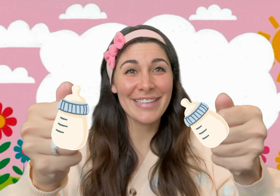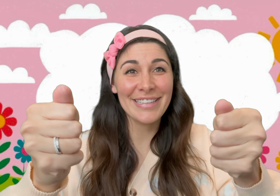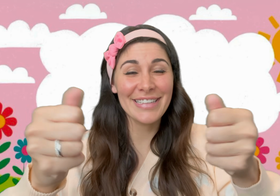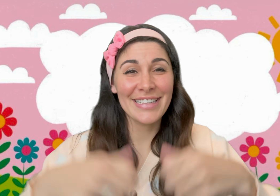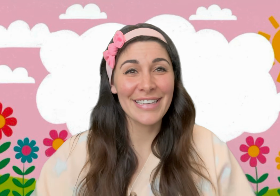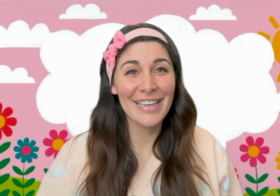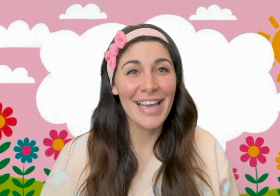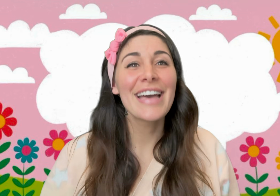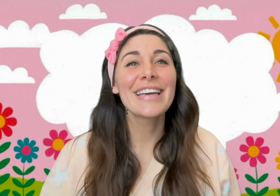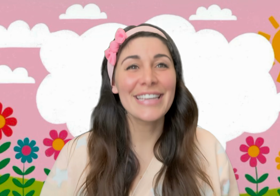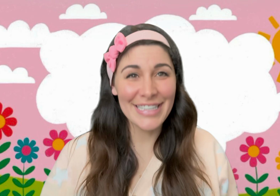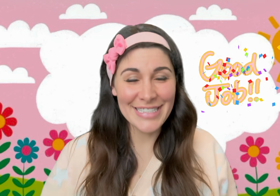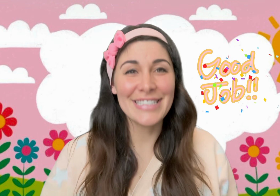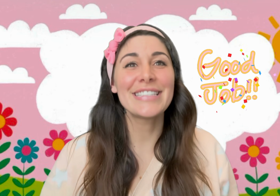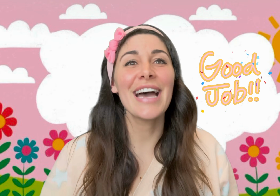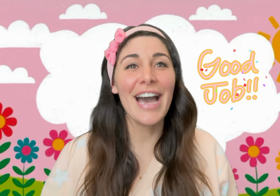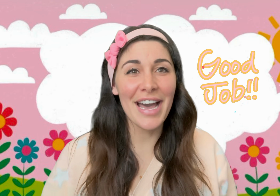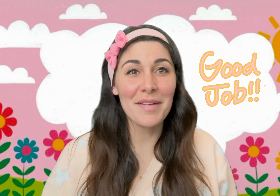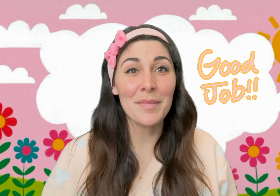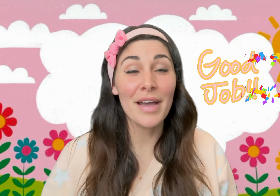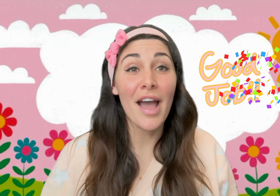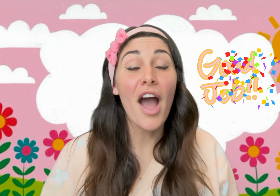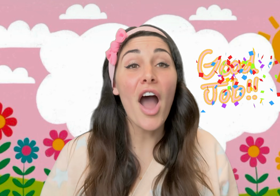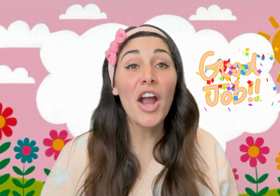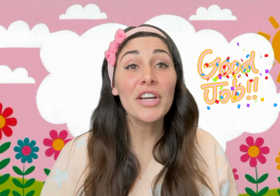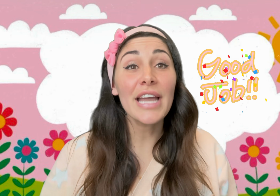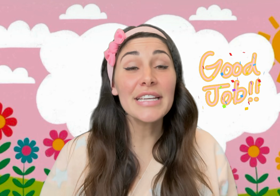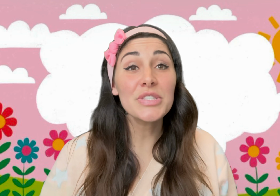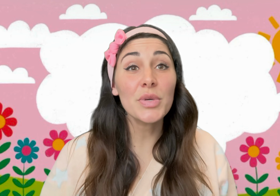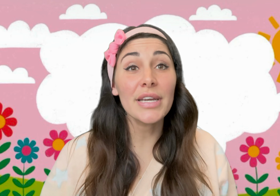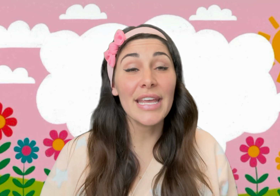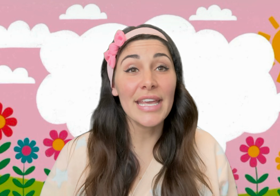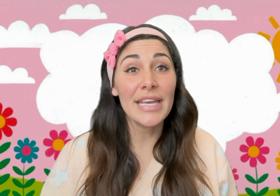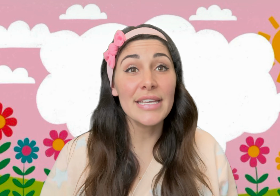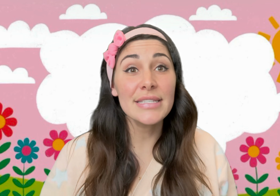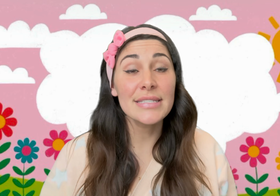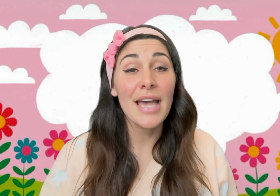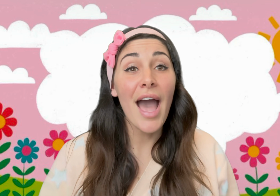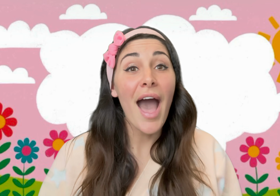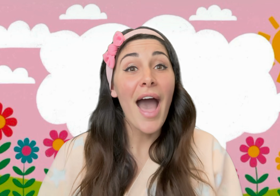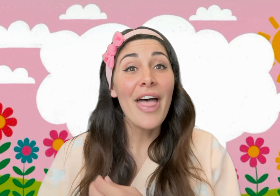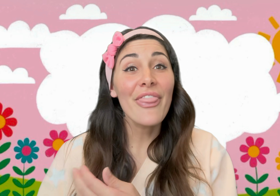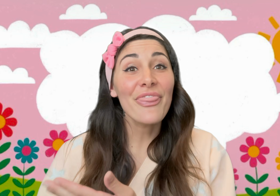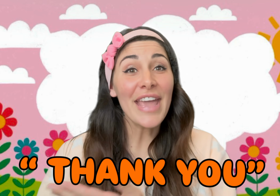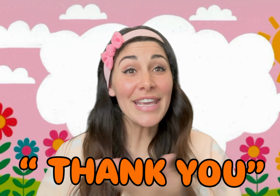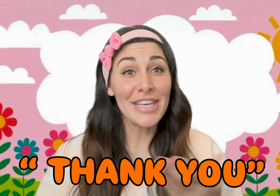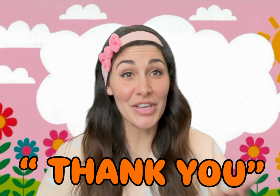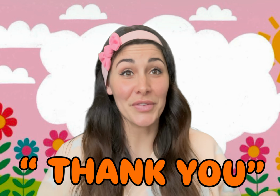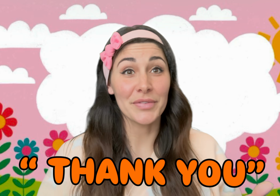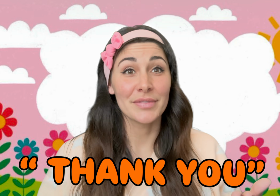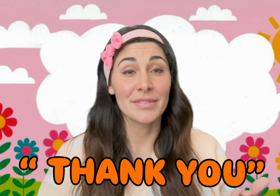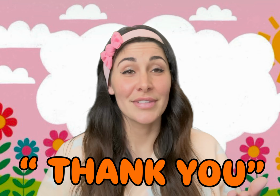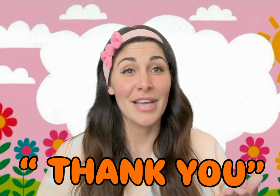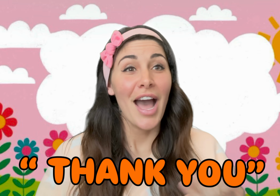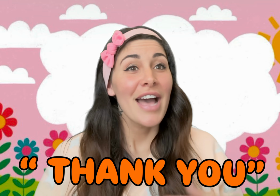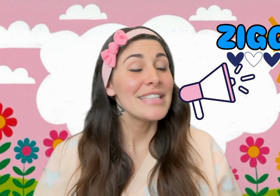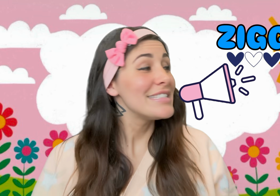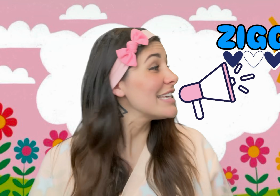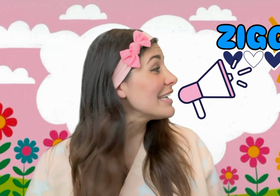milk. Good job. Our next word is thank you.